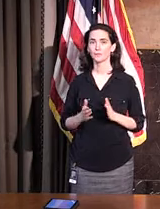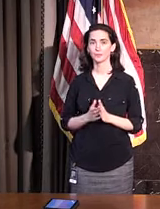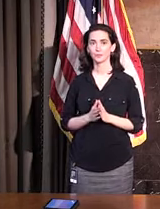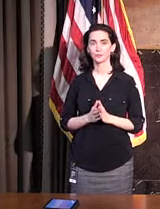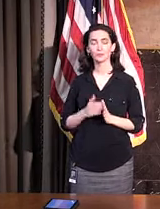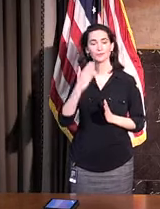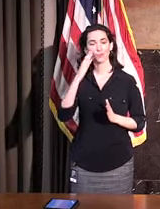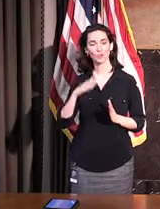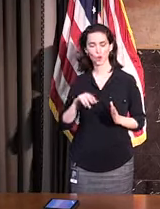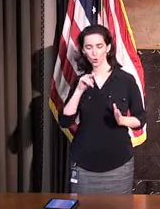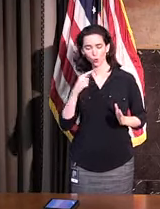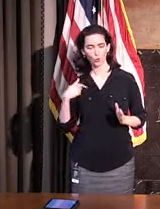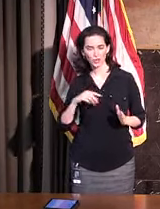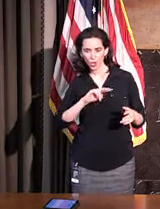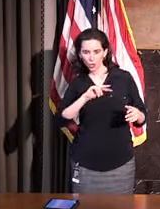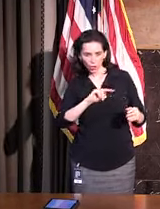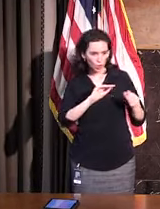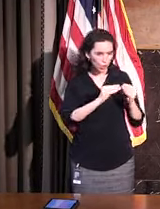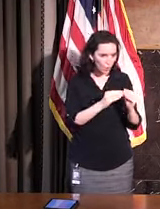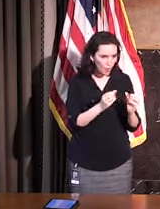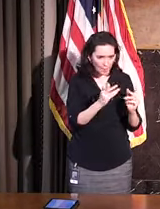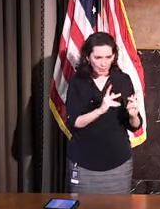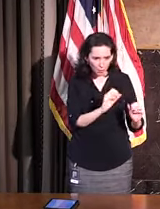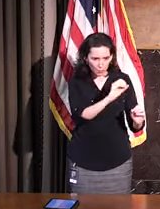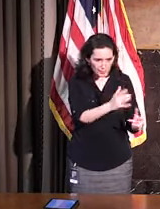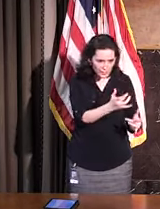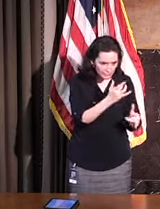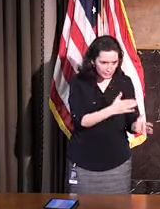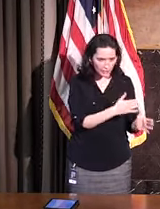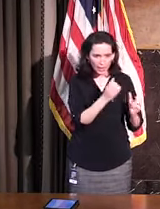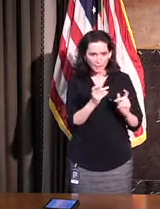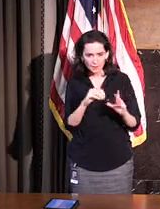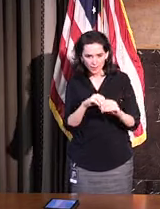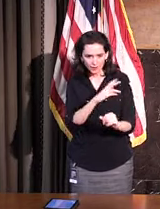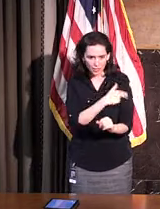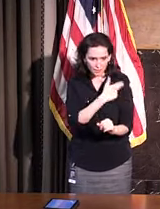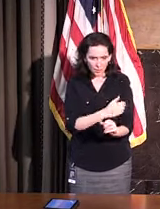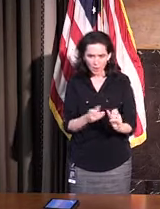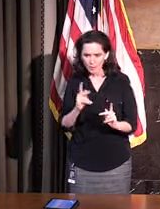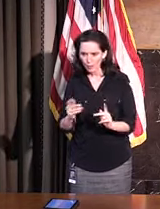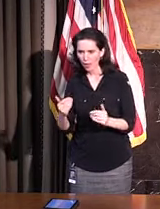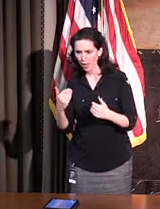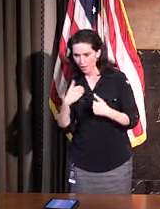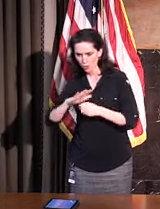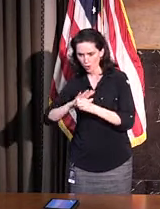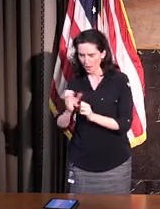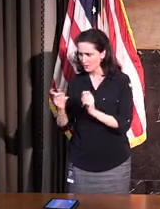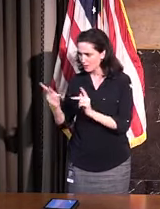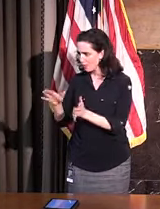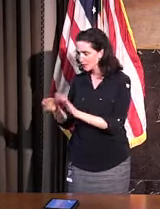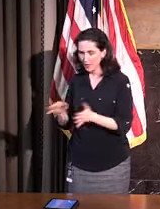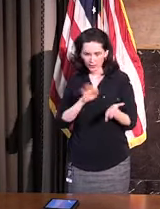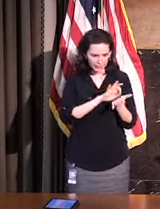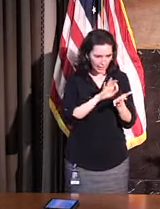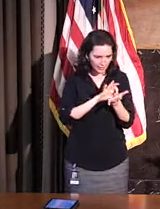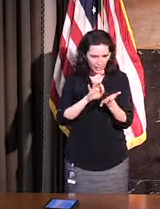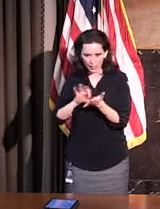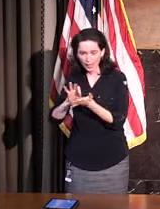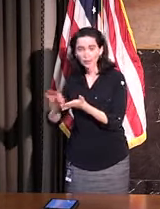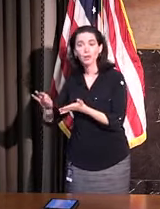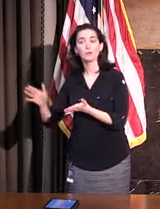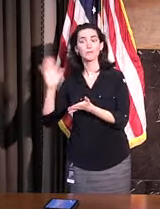baseline numbers, whether it's percent positivity, cases, hospitalizations, and unfortunately deaths, they've all become